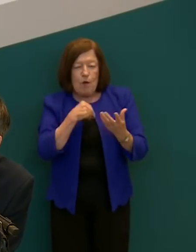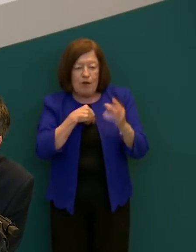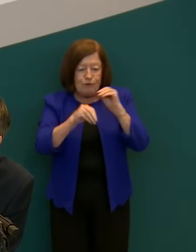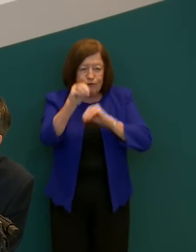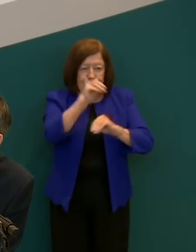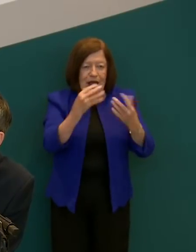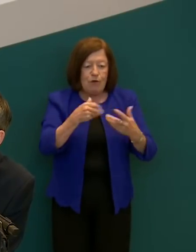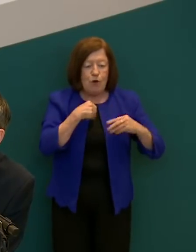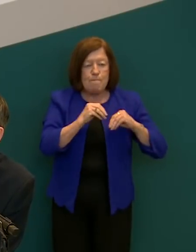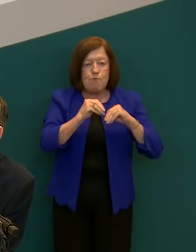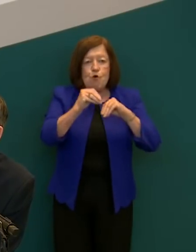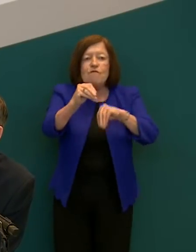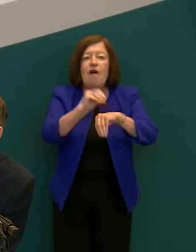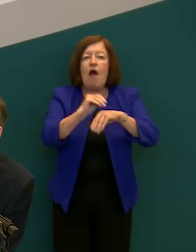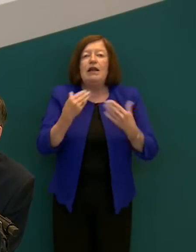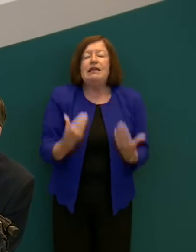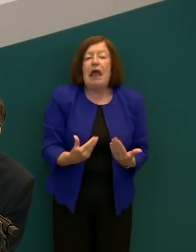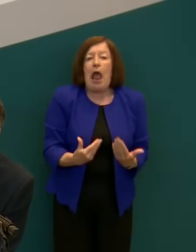to move forward now.